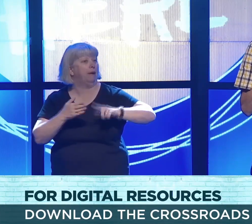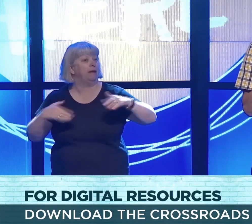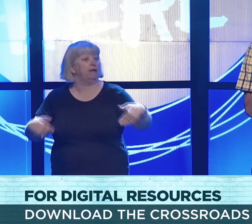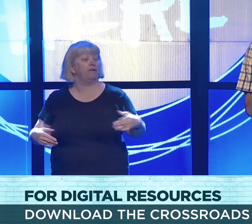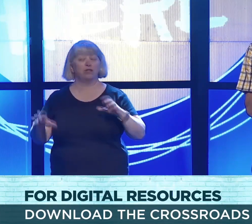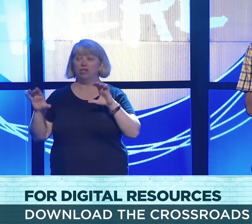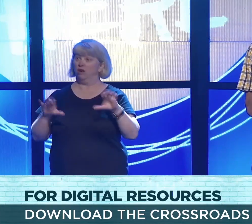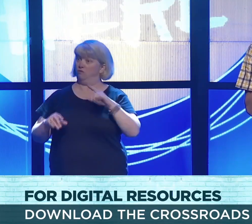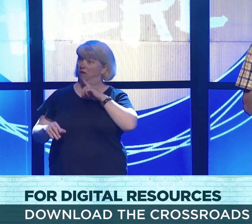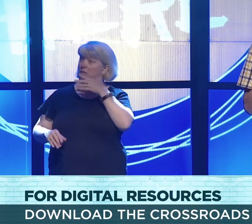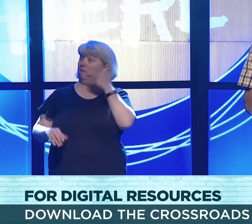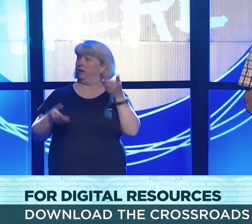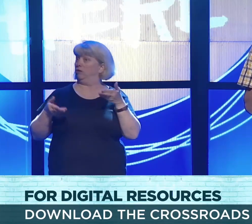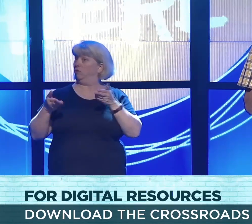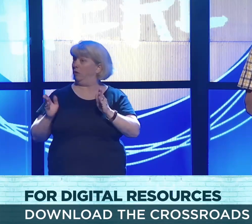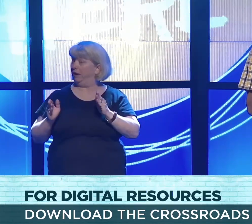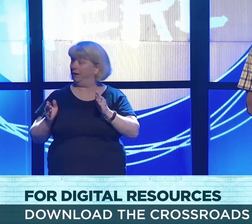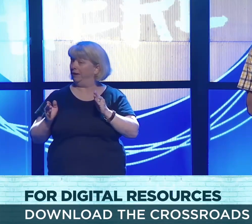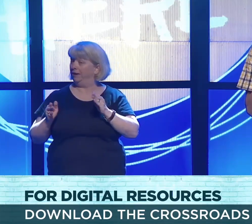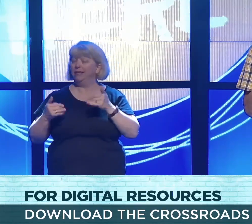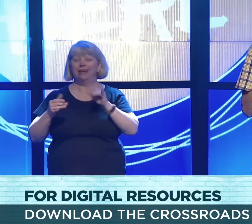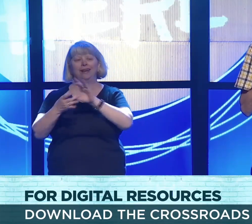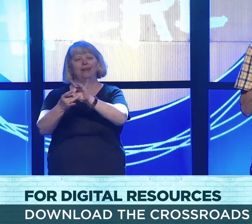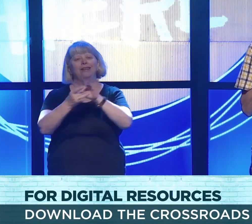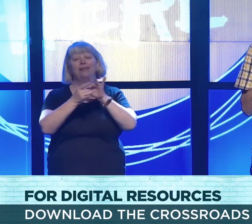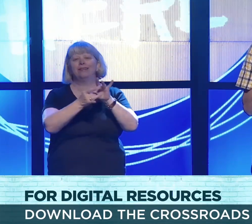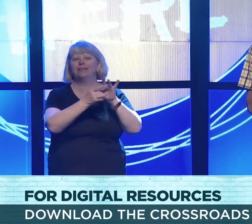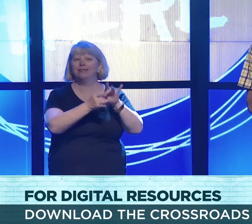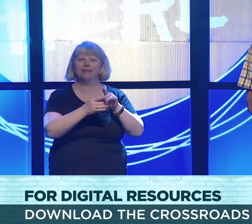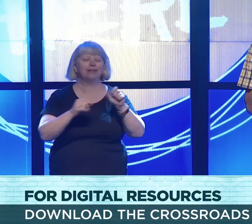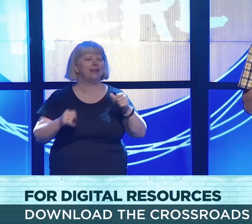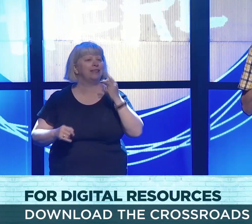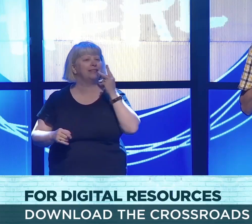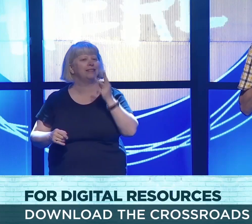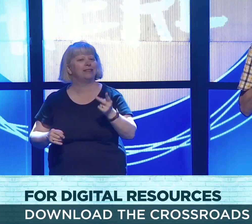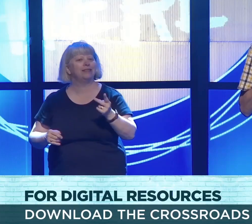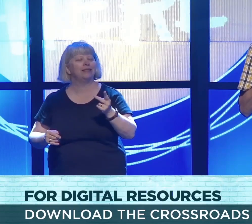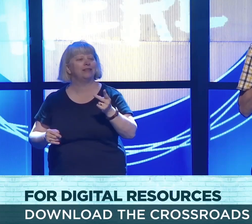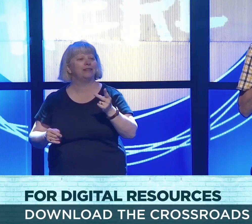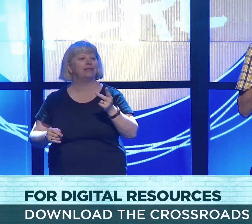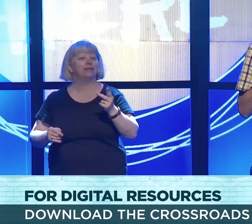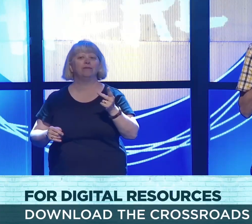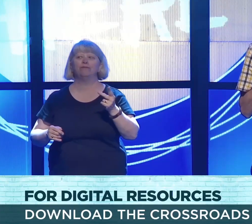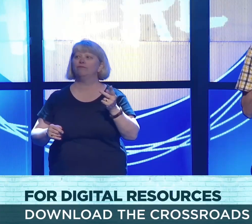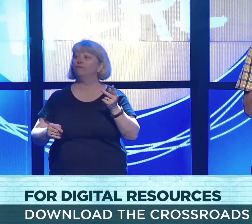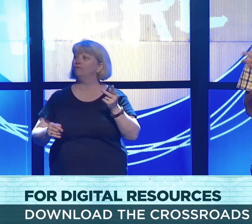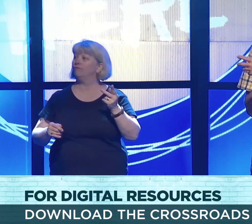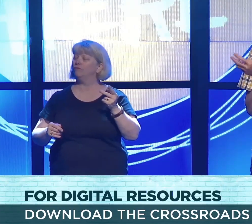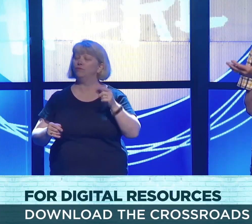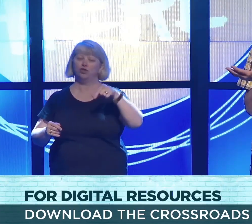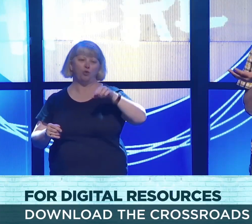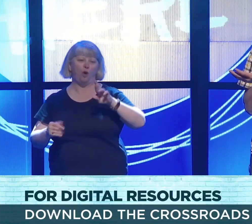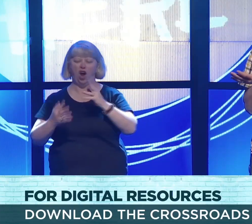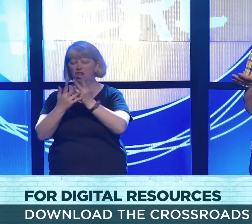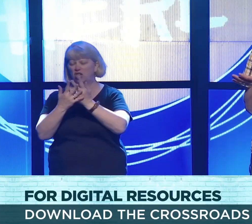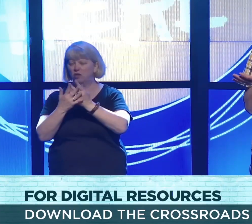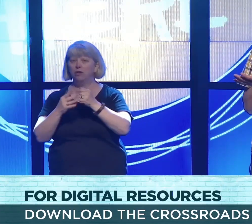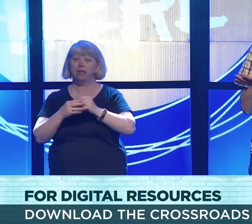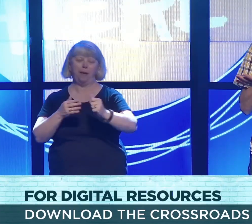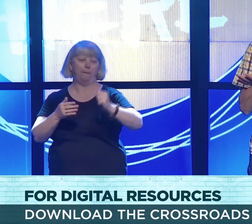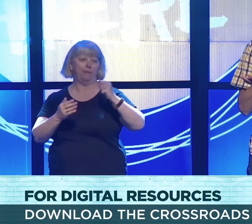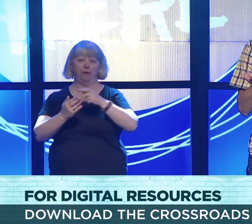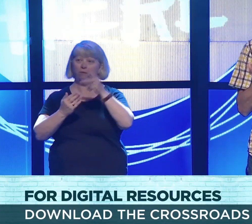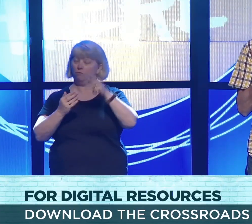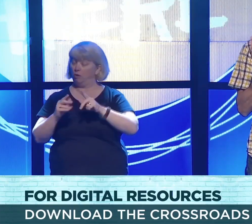yet, is the best way to stay connected. You can find it, there's a QR code on the back of the program. If you